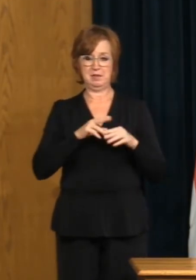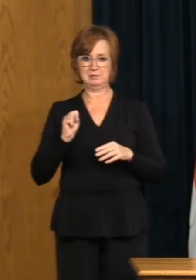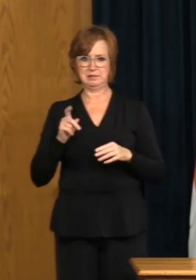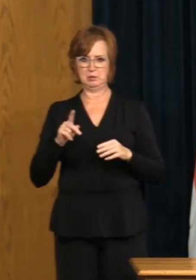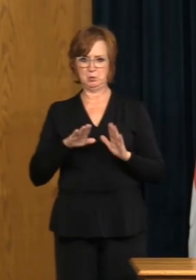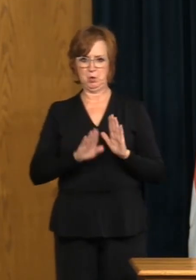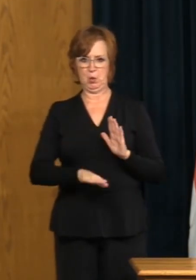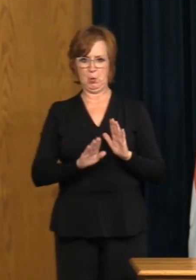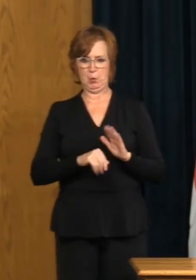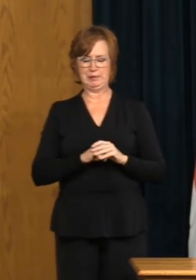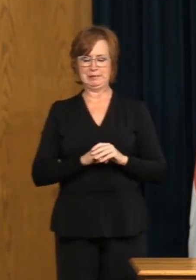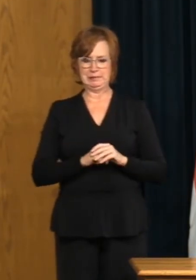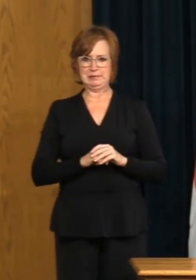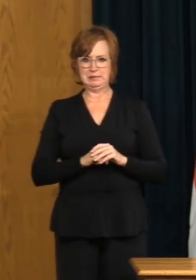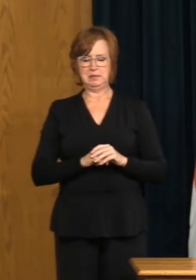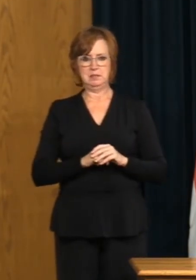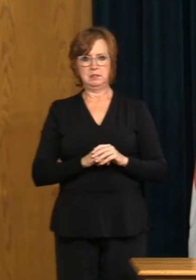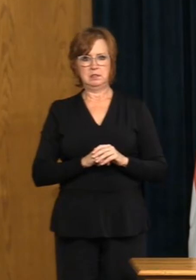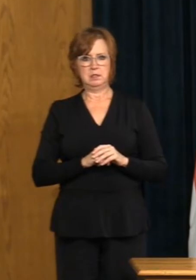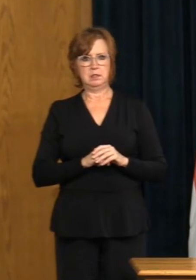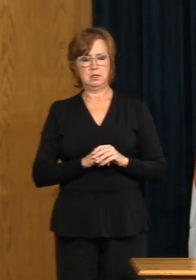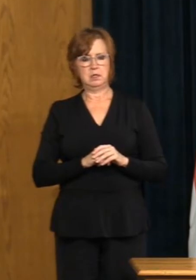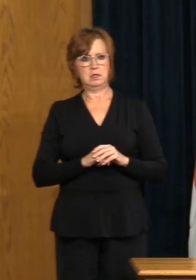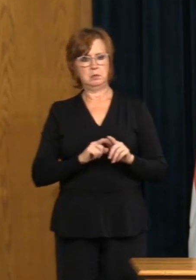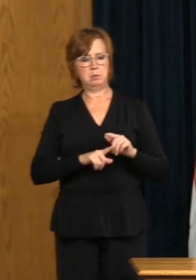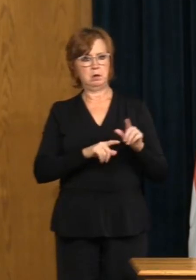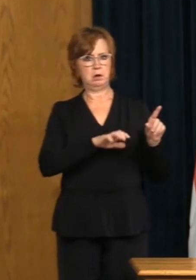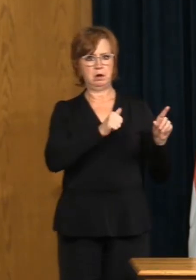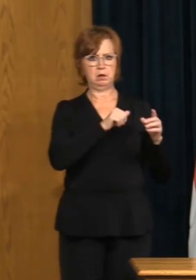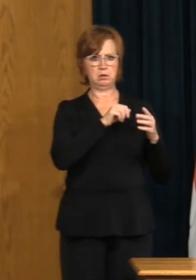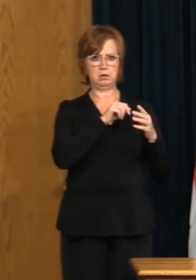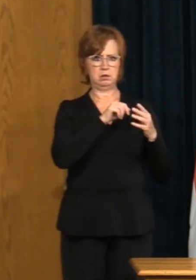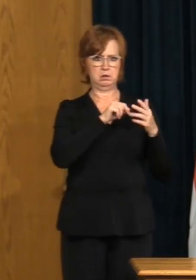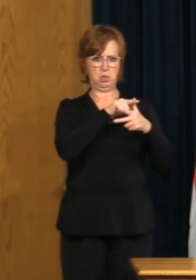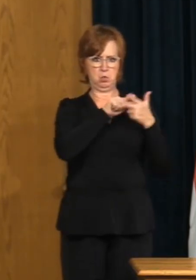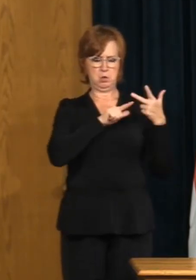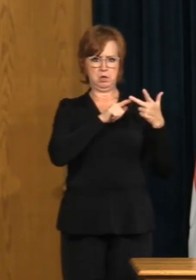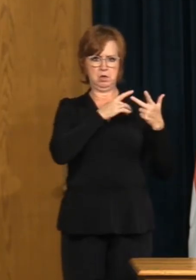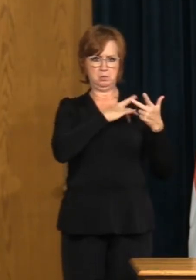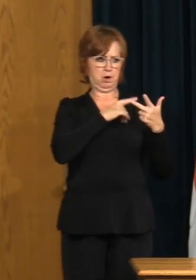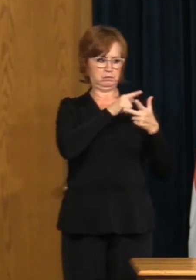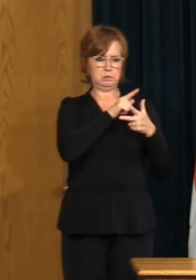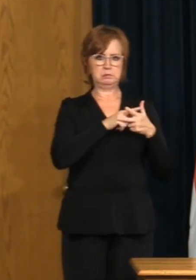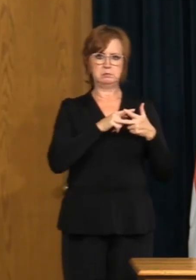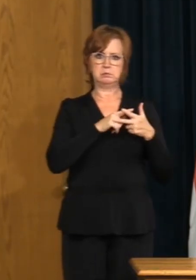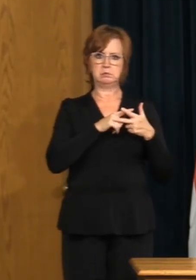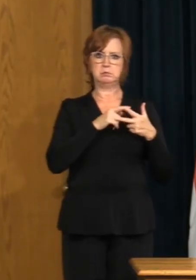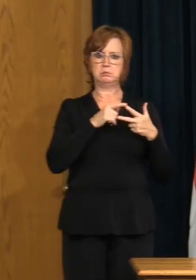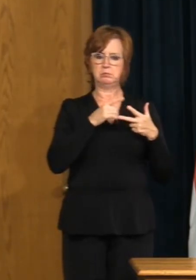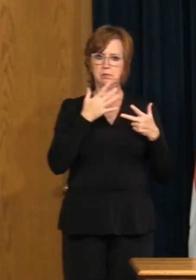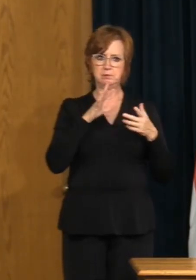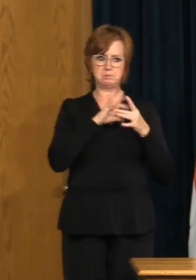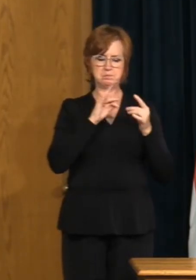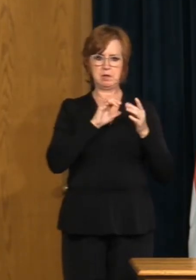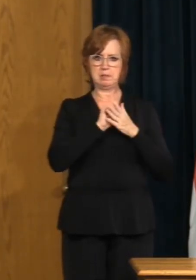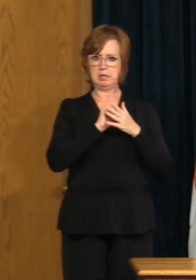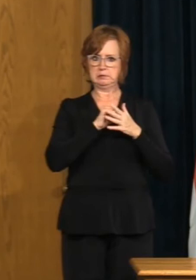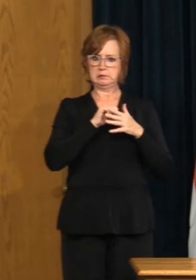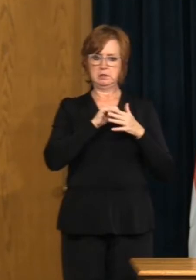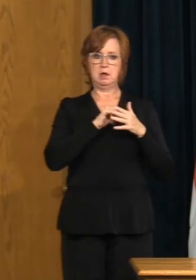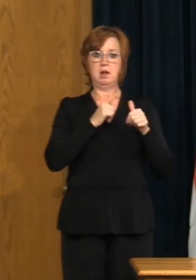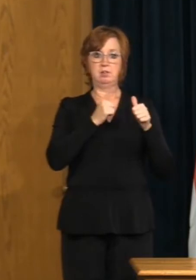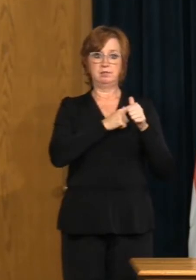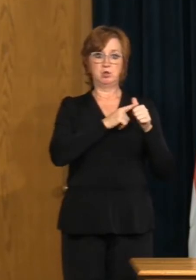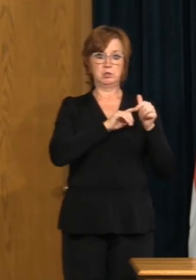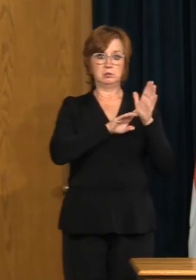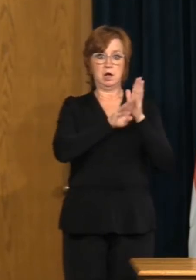as potentially being the start of a second wave of COVID-19 infections. I'm wondering if that's something that the health